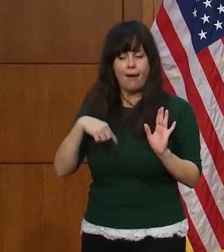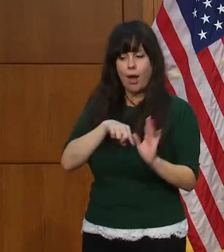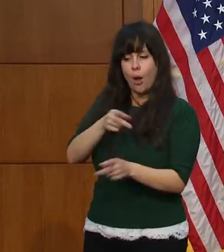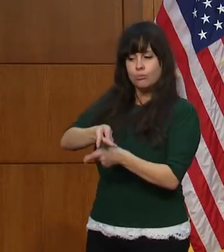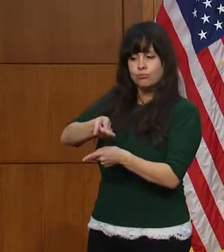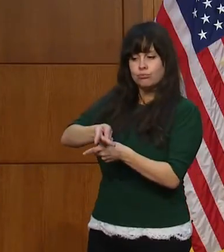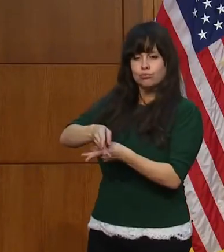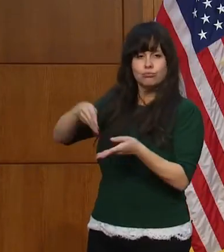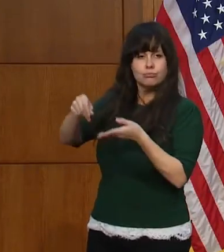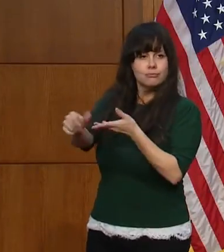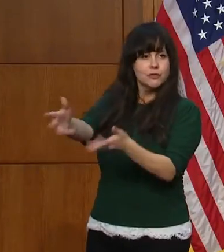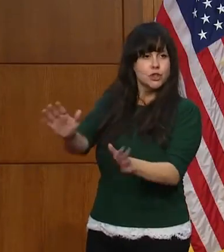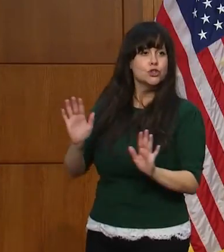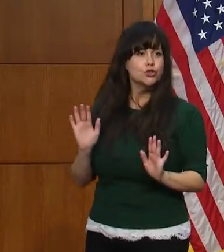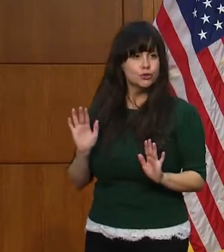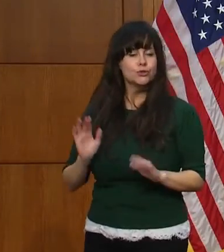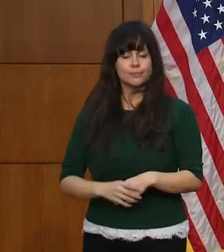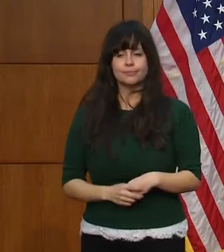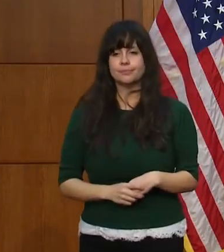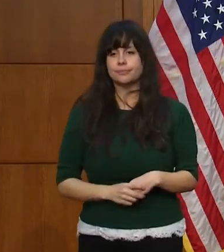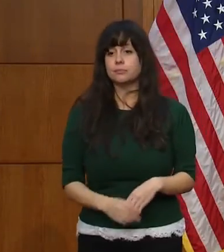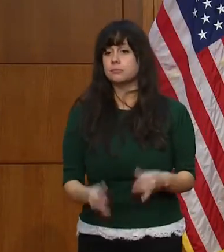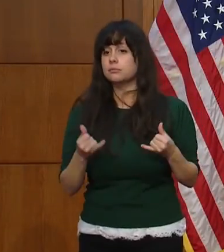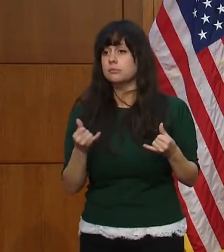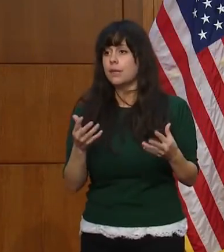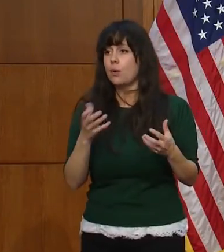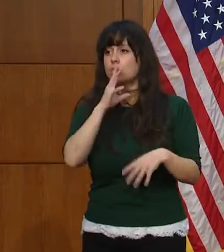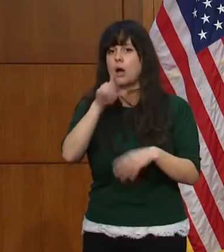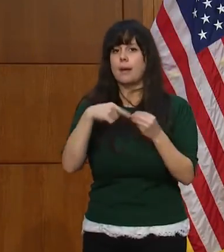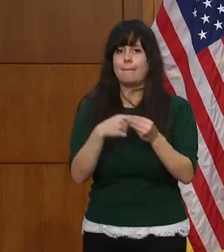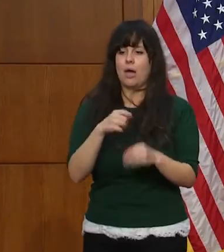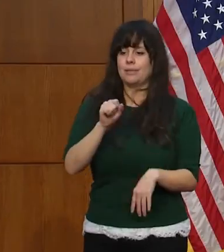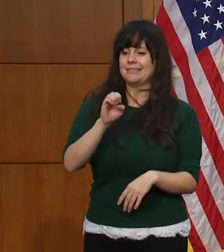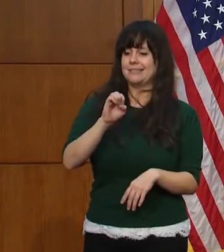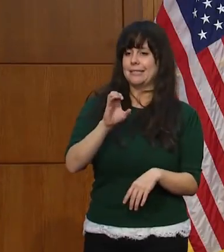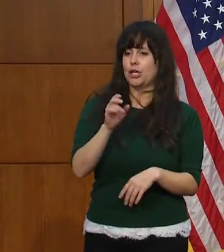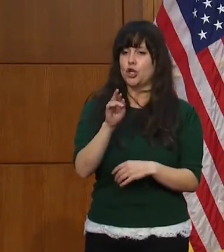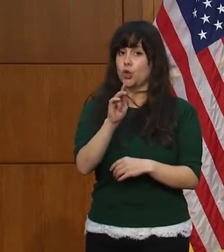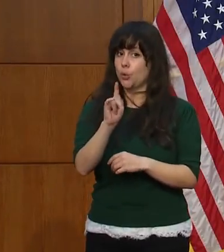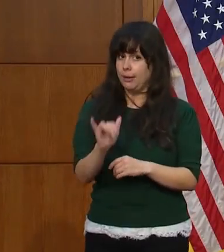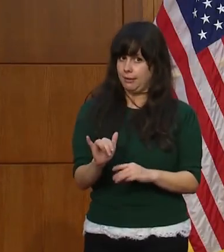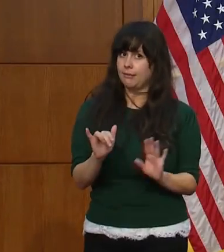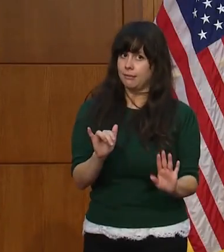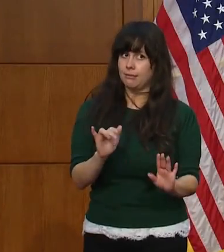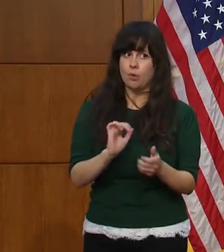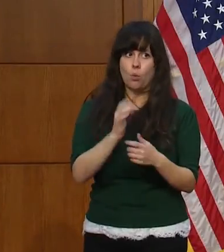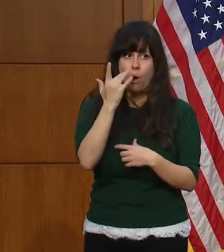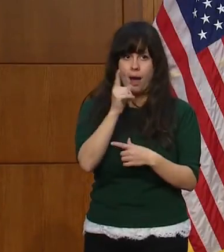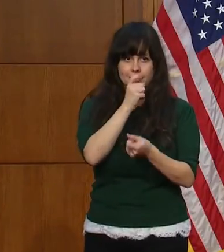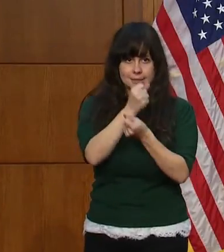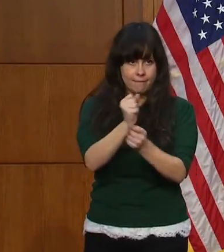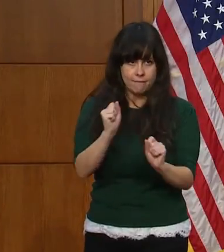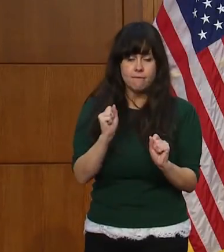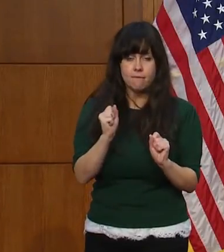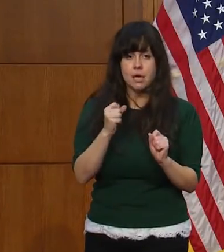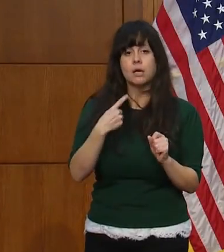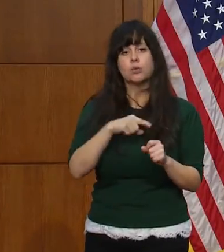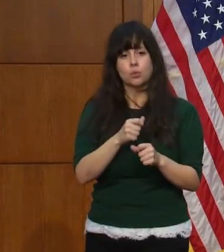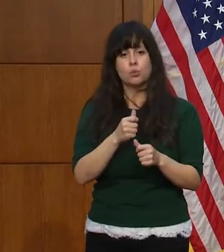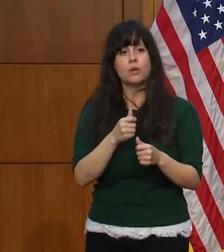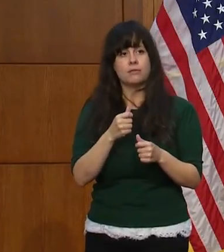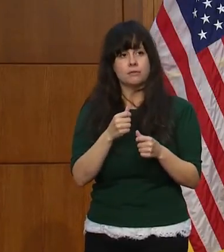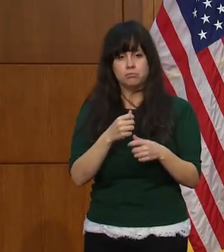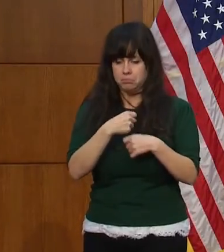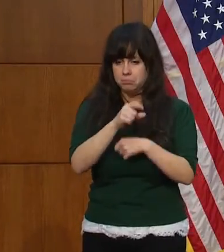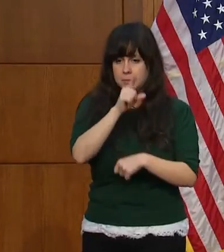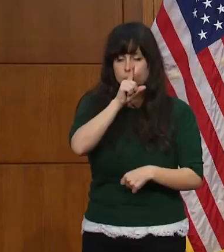you. Now let's talk about the security. We have taken extra steps to ensure the security of